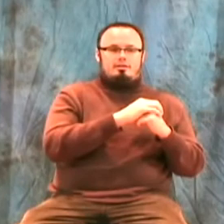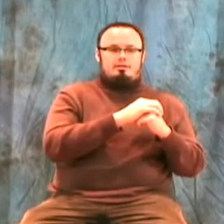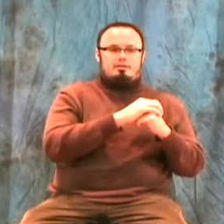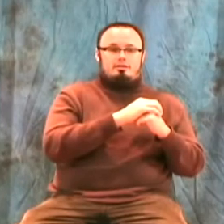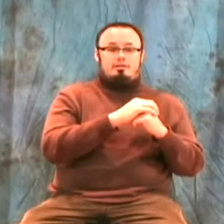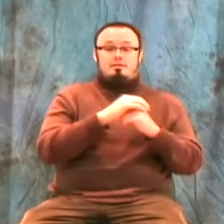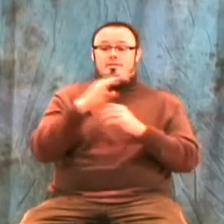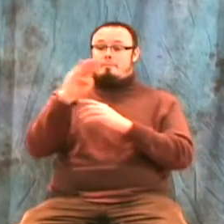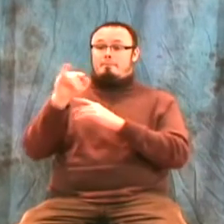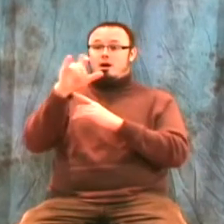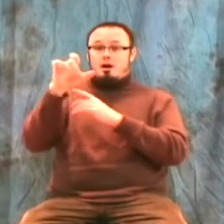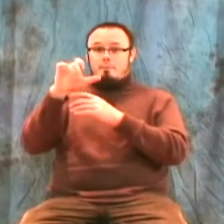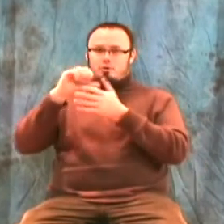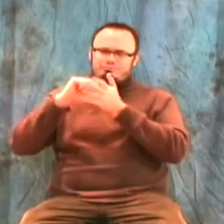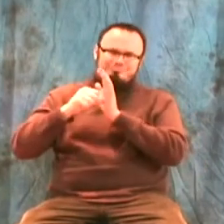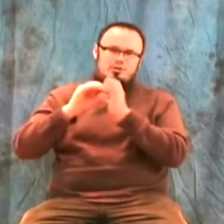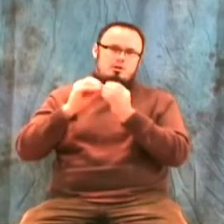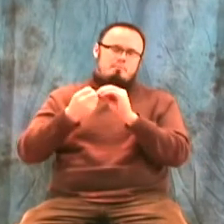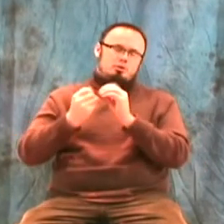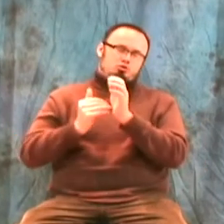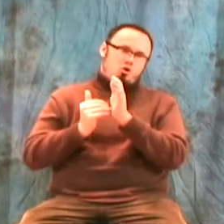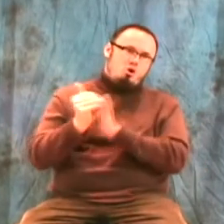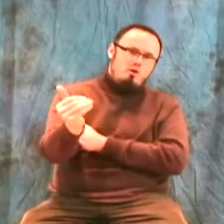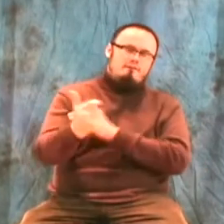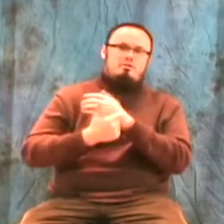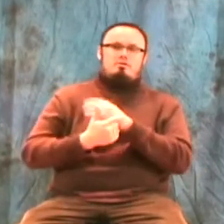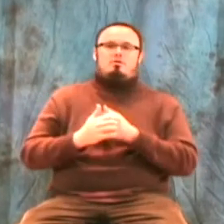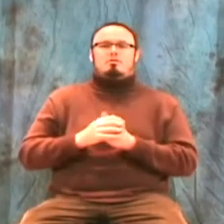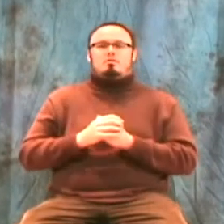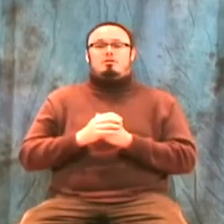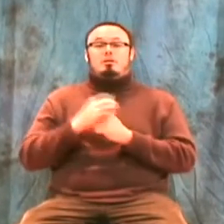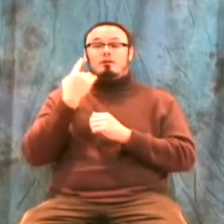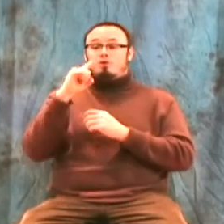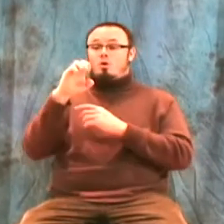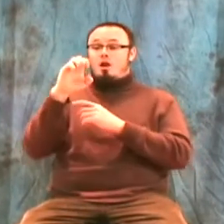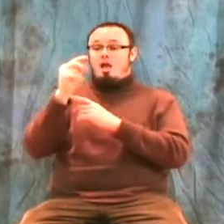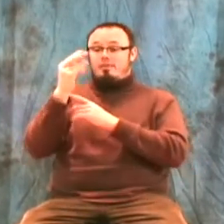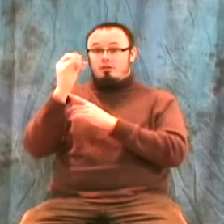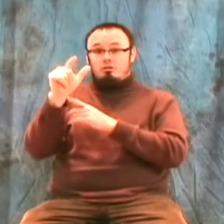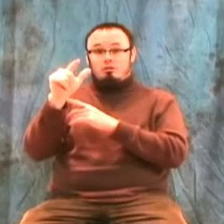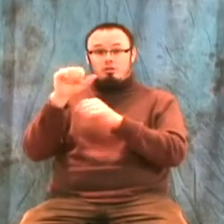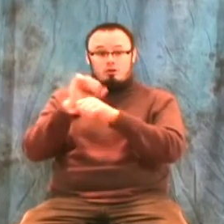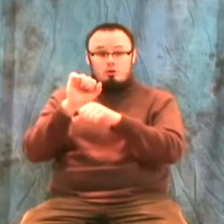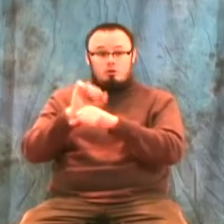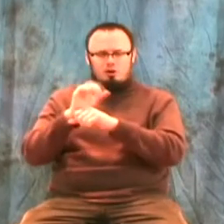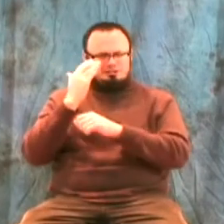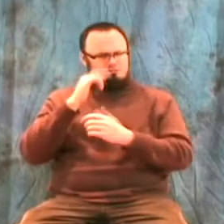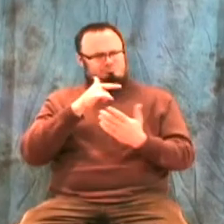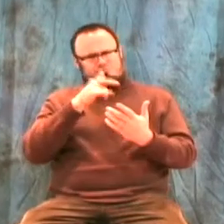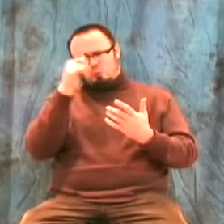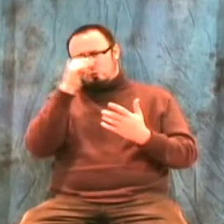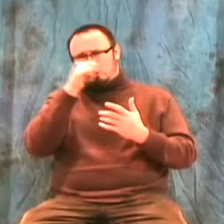awful lot. In fact, for an ethical work, it seems overly stuffed with numerical significance.